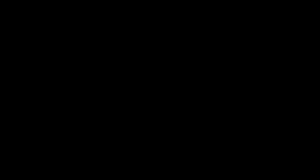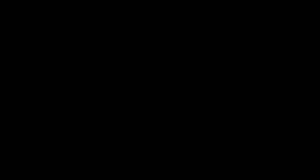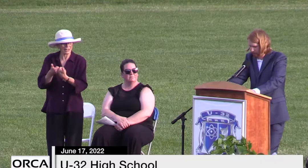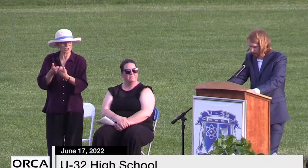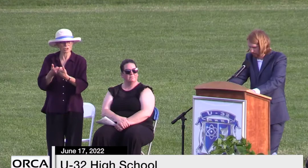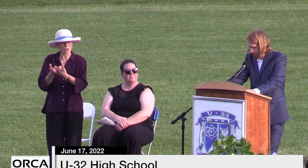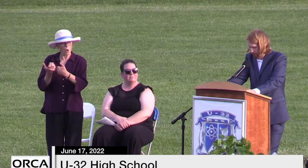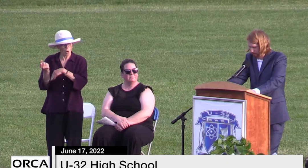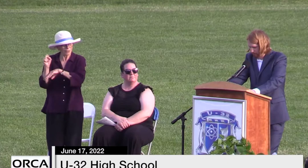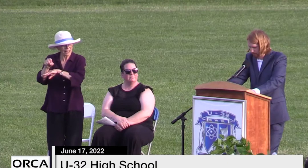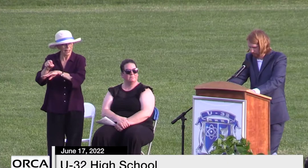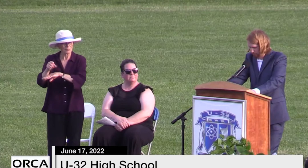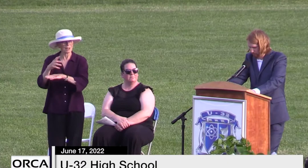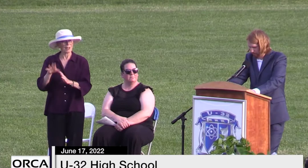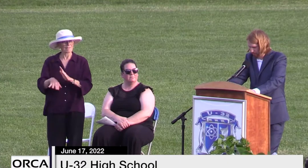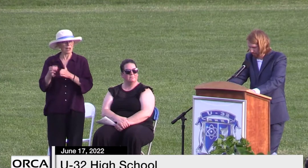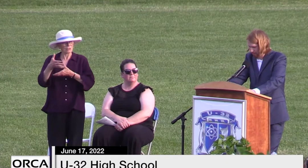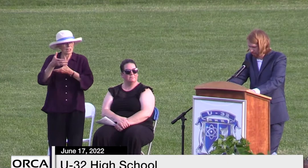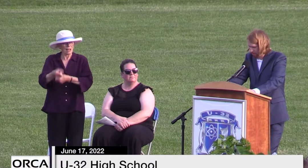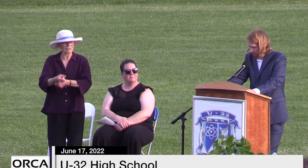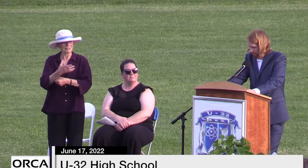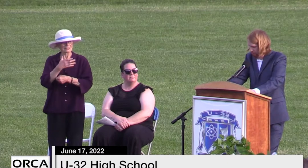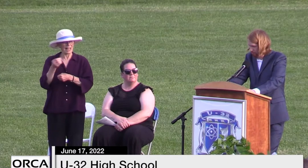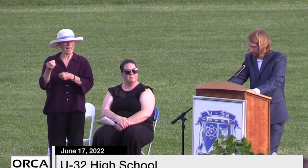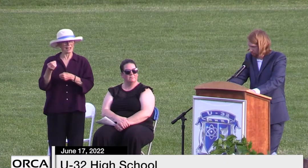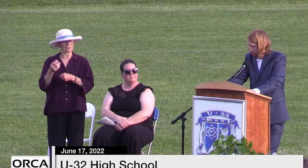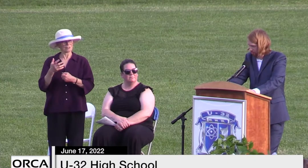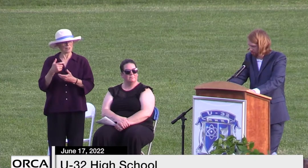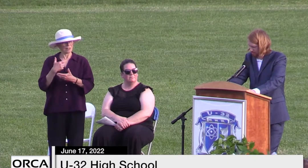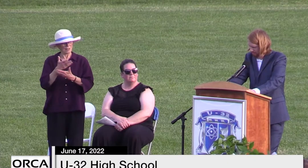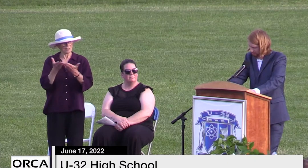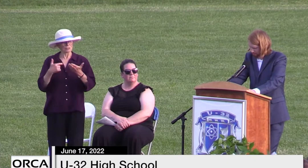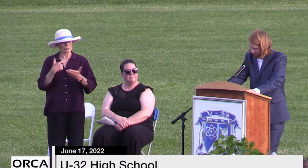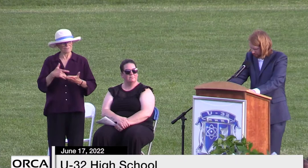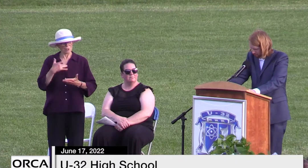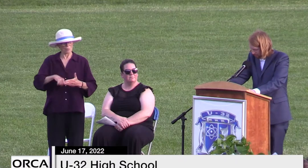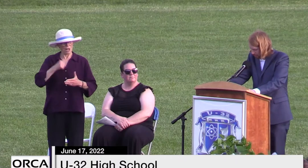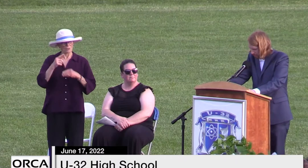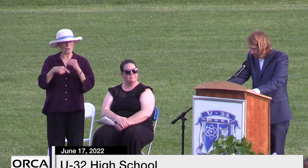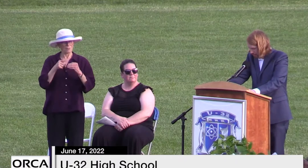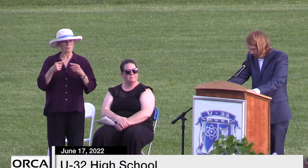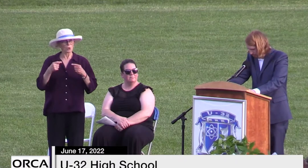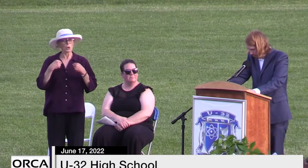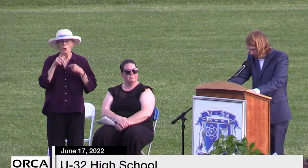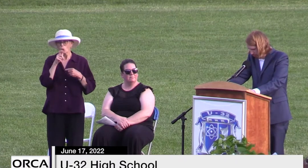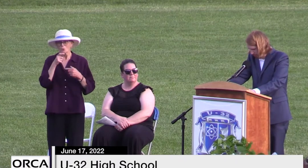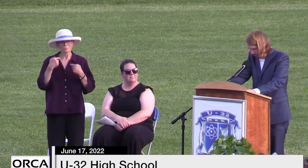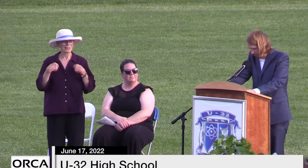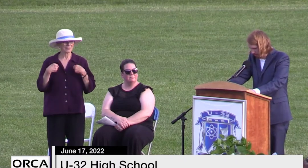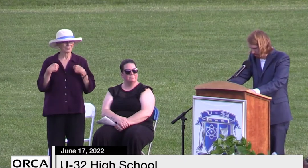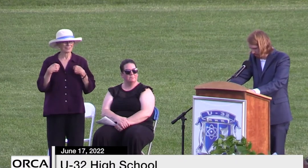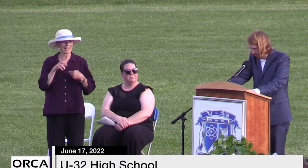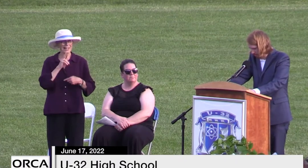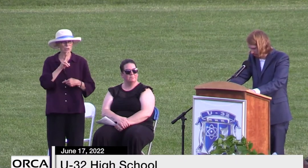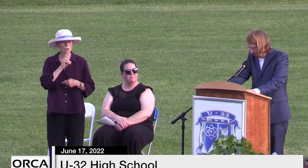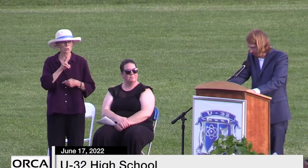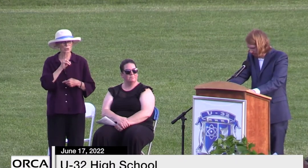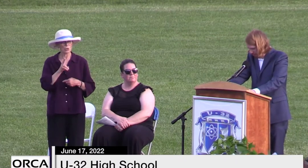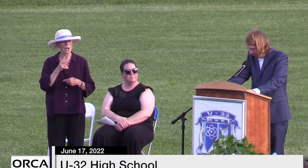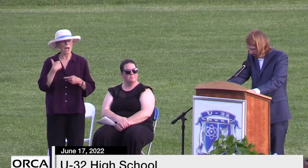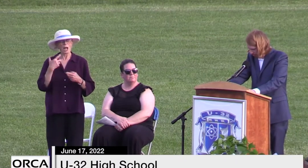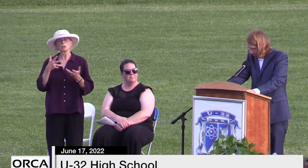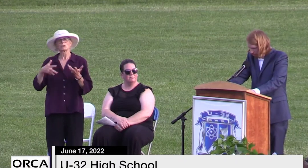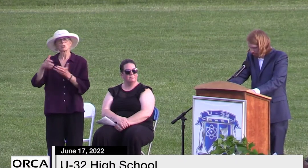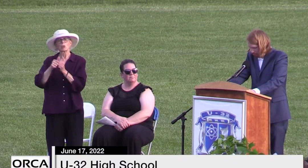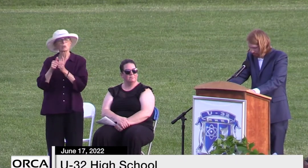overcame them, and found confidence as well as things he is proud of. That person is me. At 2 years old, I was off socializing with some of